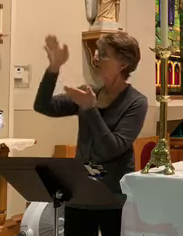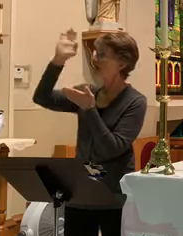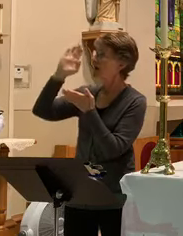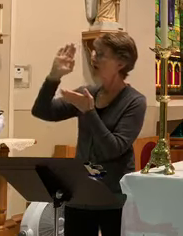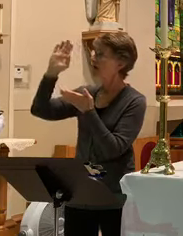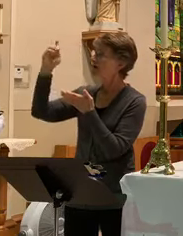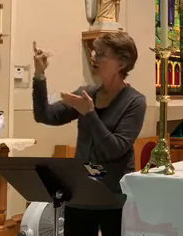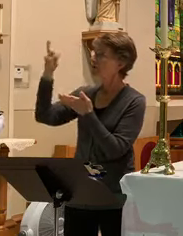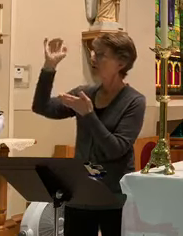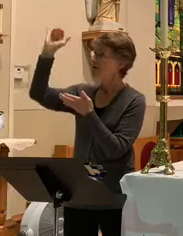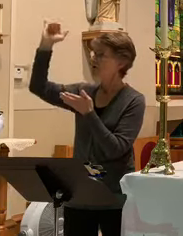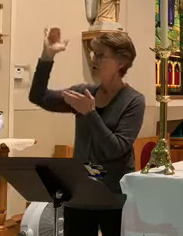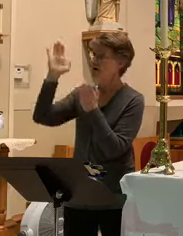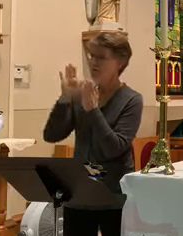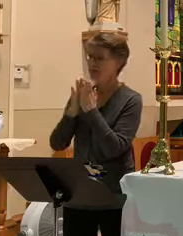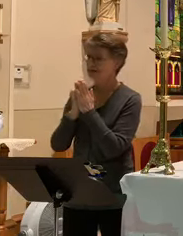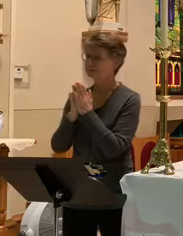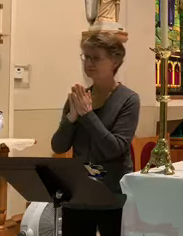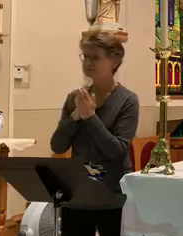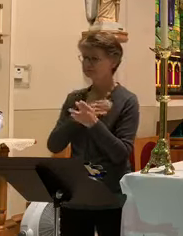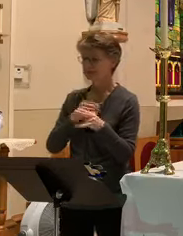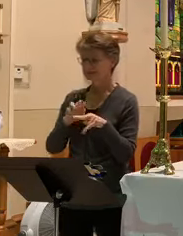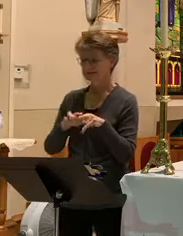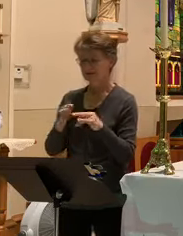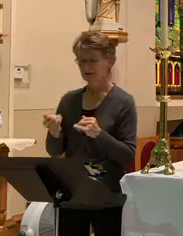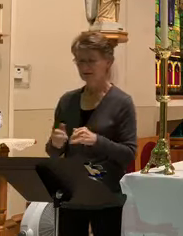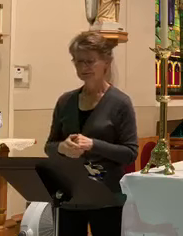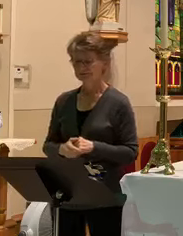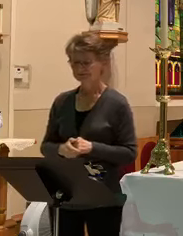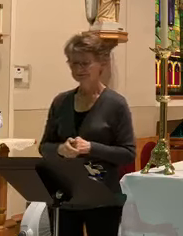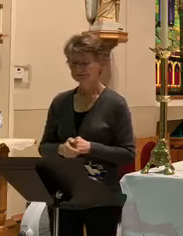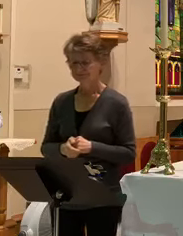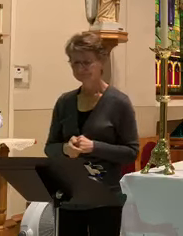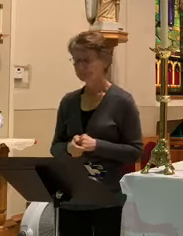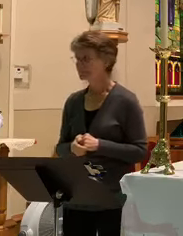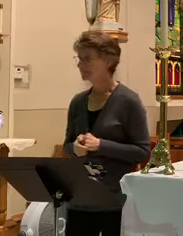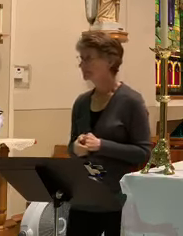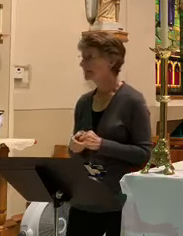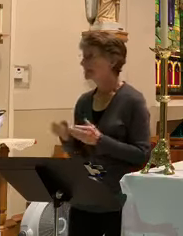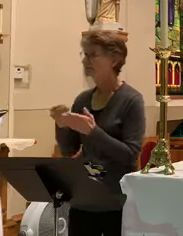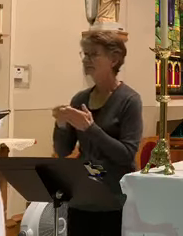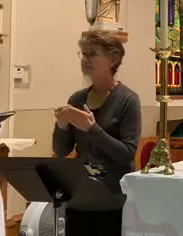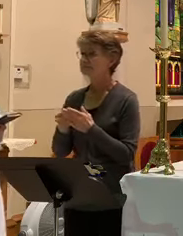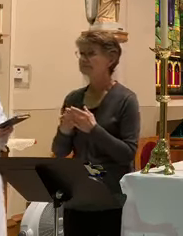ever. Amen. Please be seated now for our offertory procession.